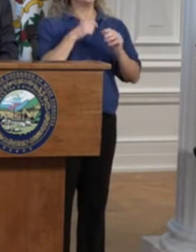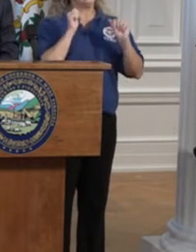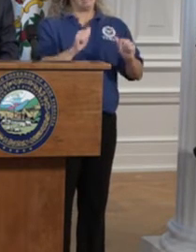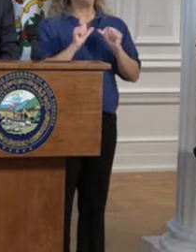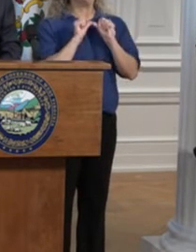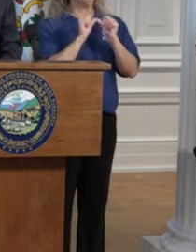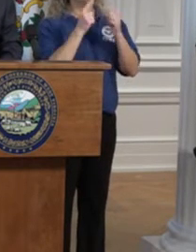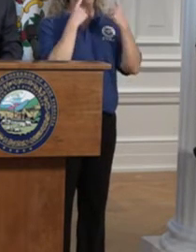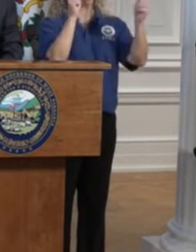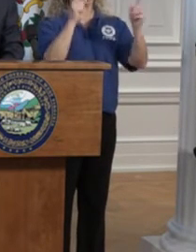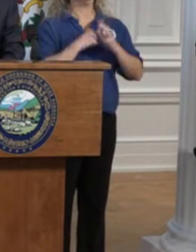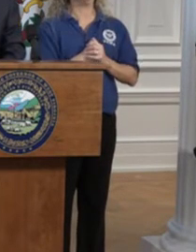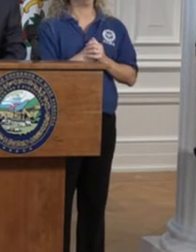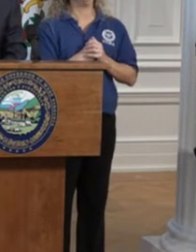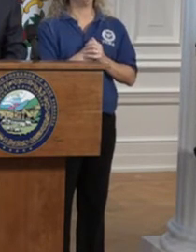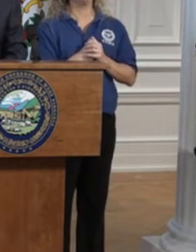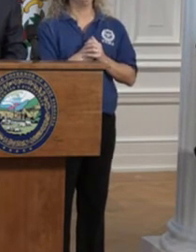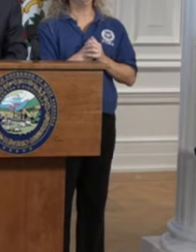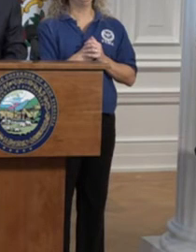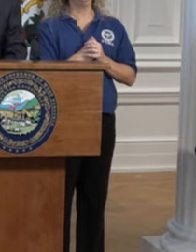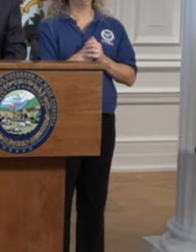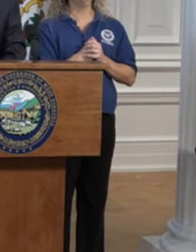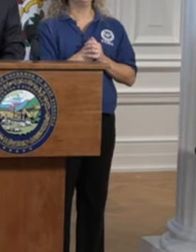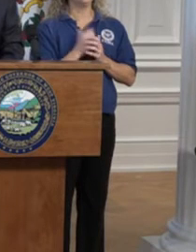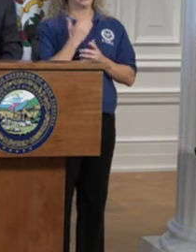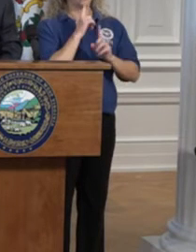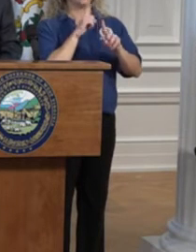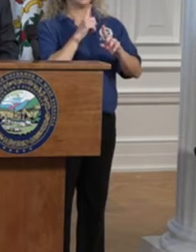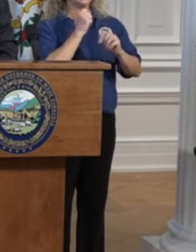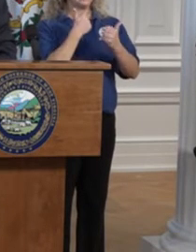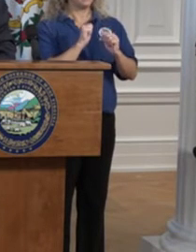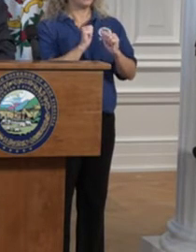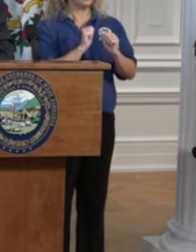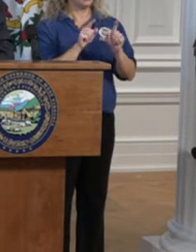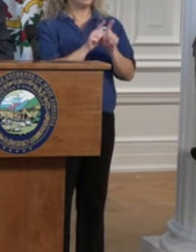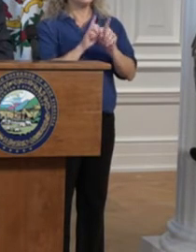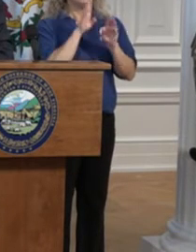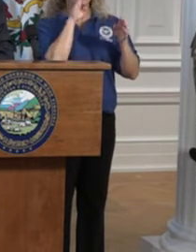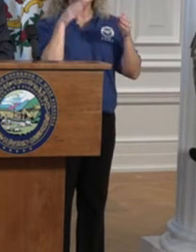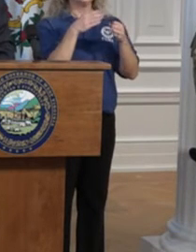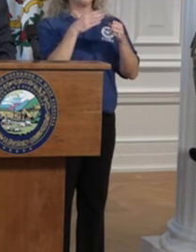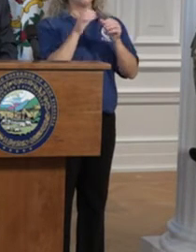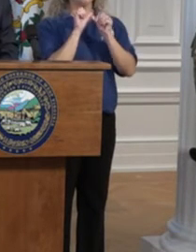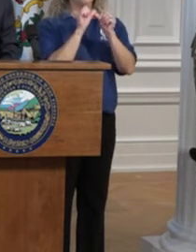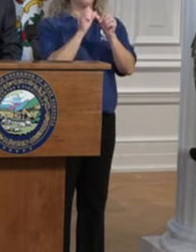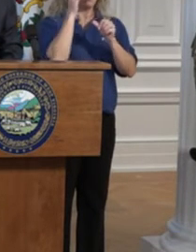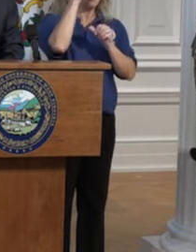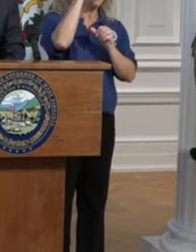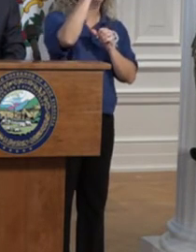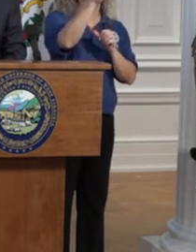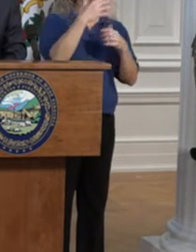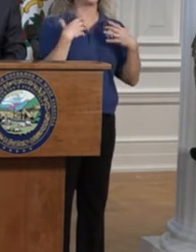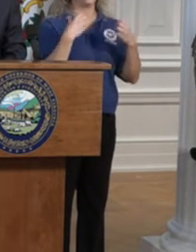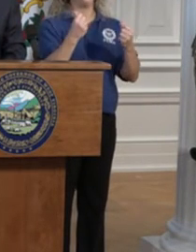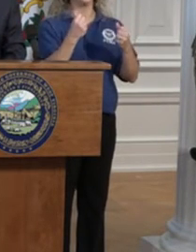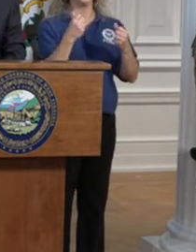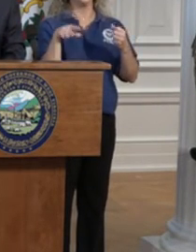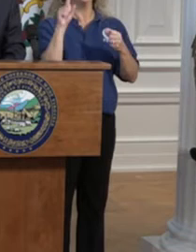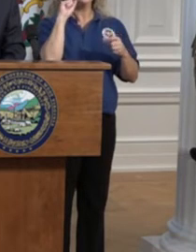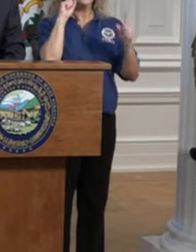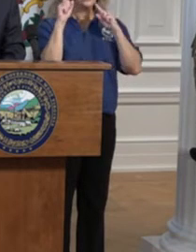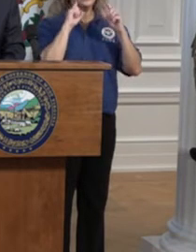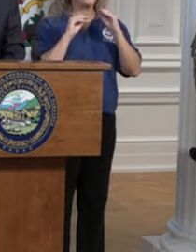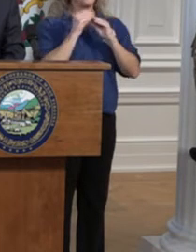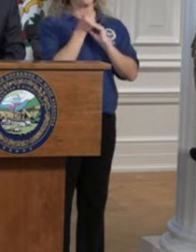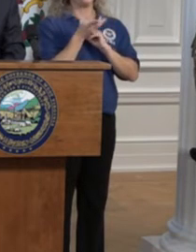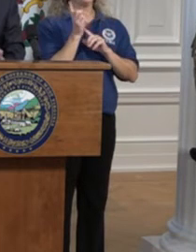test. As we continue response efforts, we are also focusing on long-term recovery. And you will hear more in a